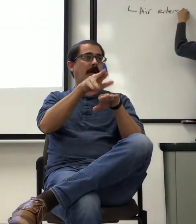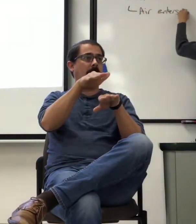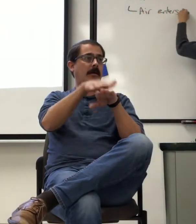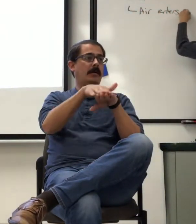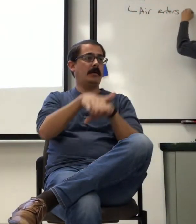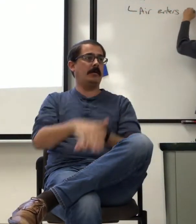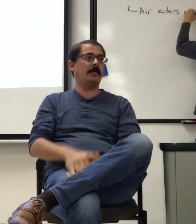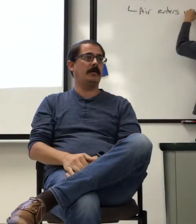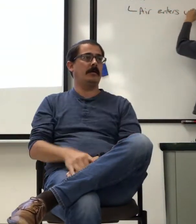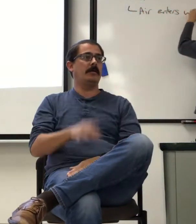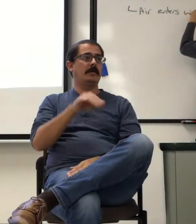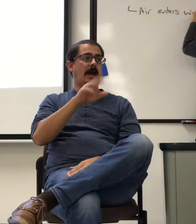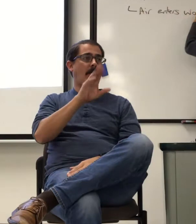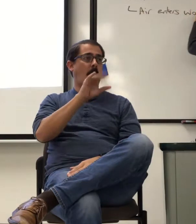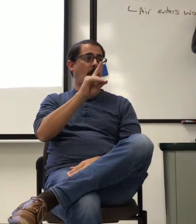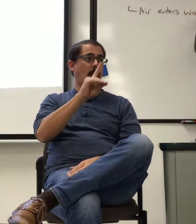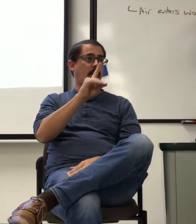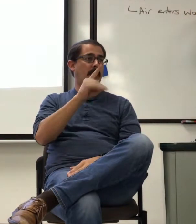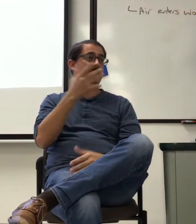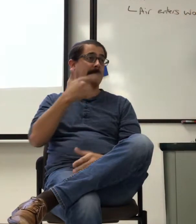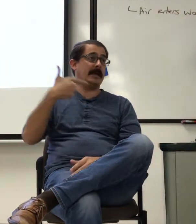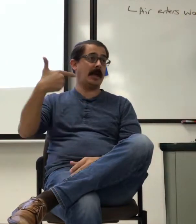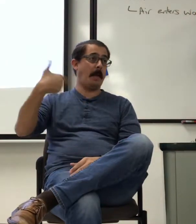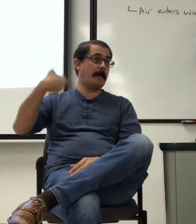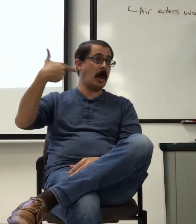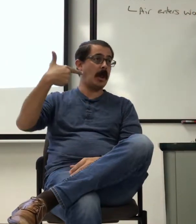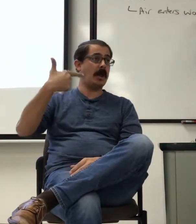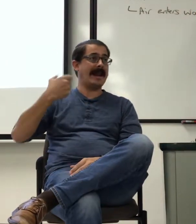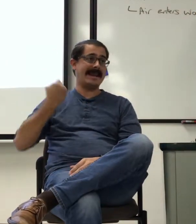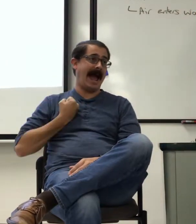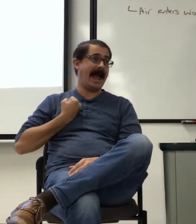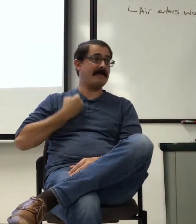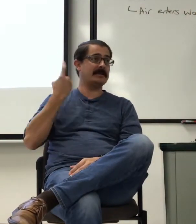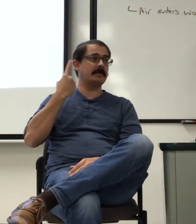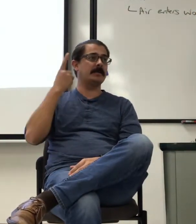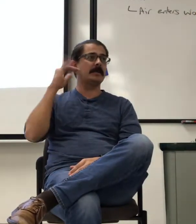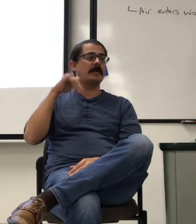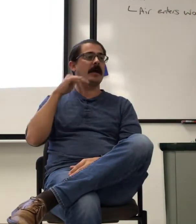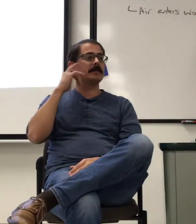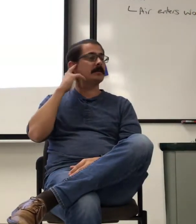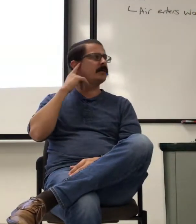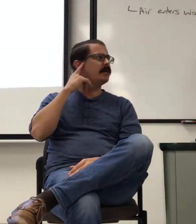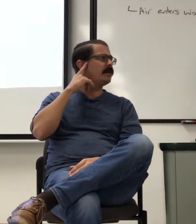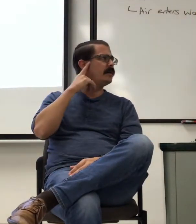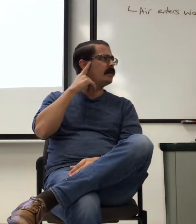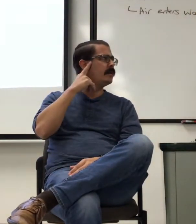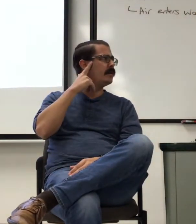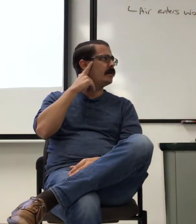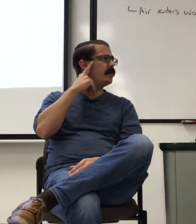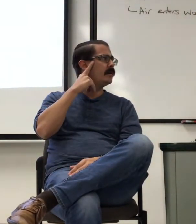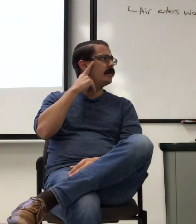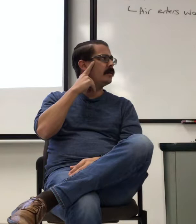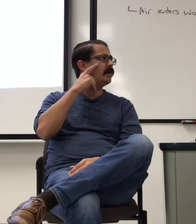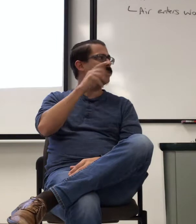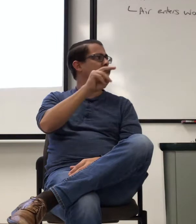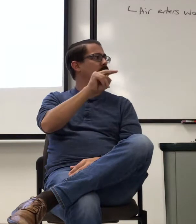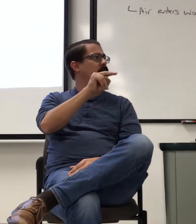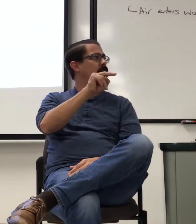Air enters the wound. Maybe it's a bullet, maybe it's a knife. That would be a pneumothorax. Pneumo means